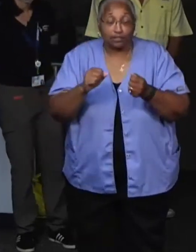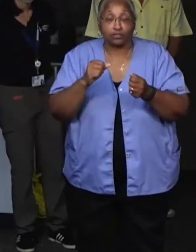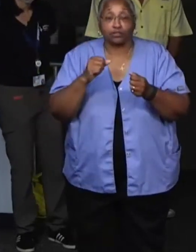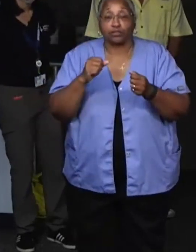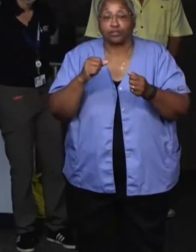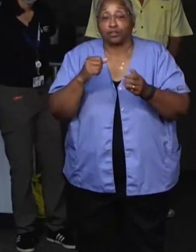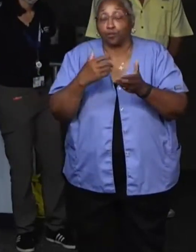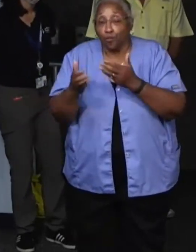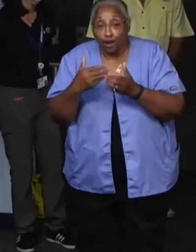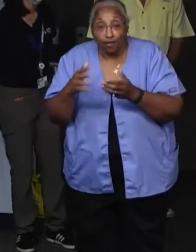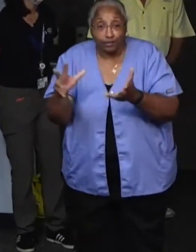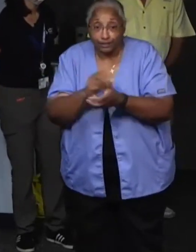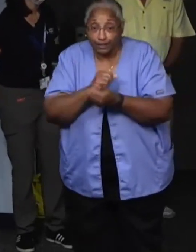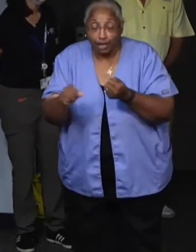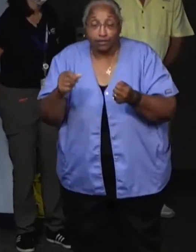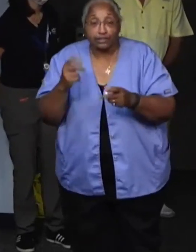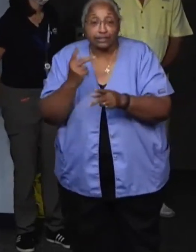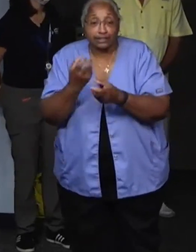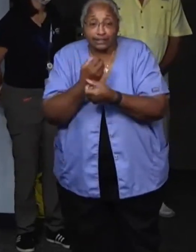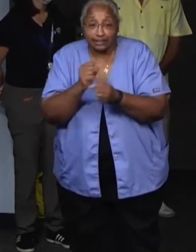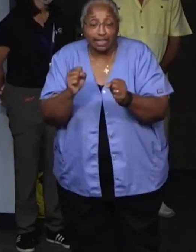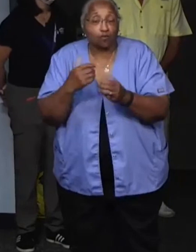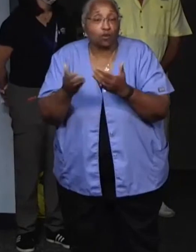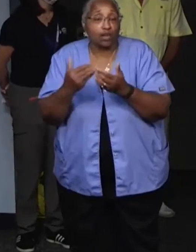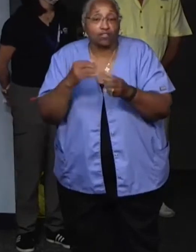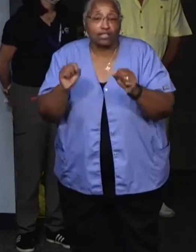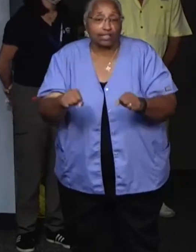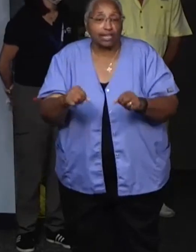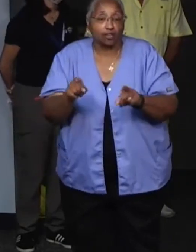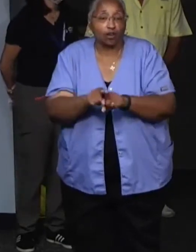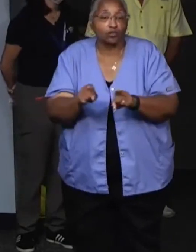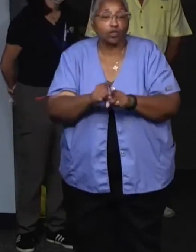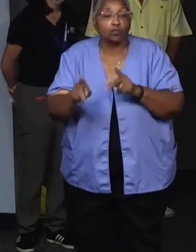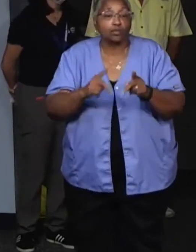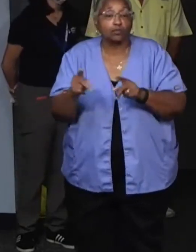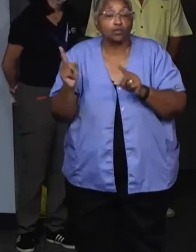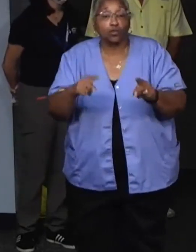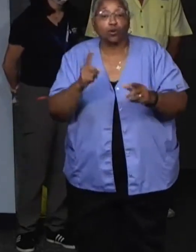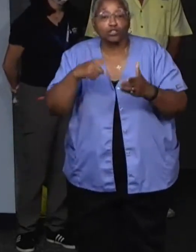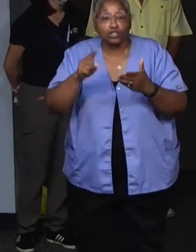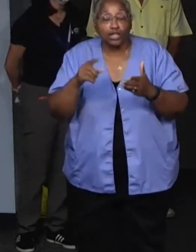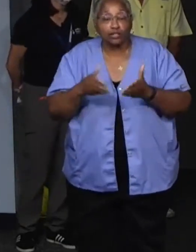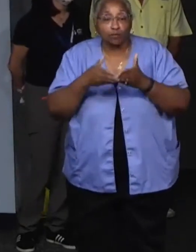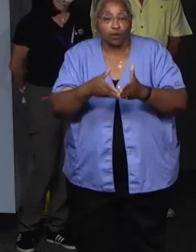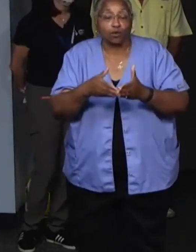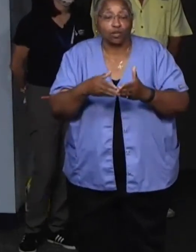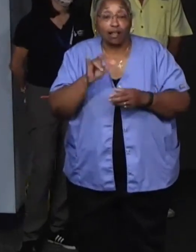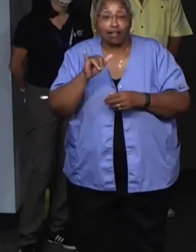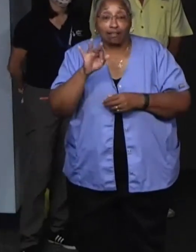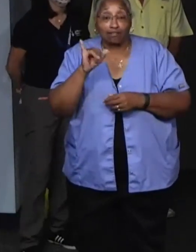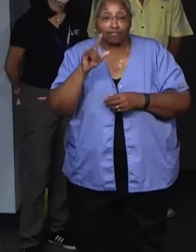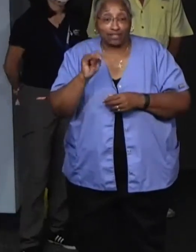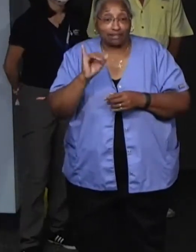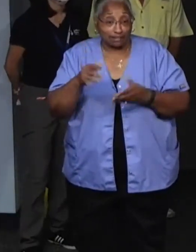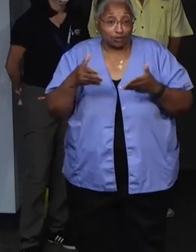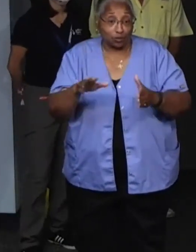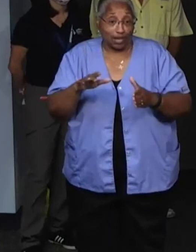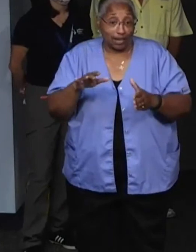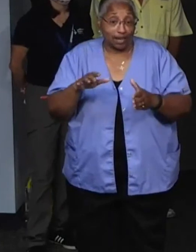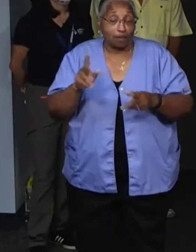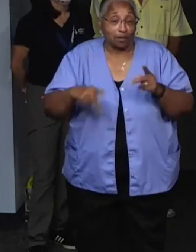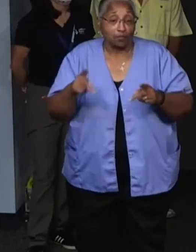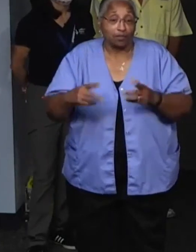And also for people to be able to come and drive and check on their boats. In Lafitte, that's how they make a living. Their boats is their